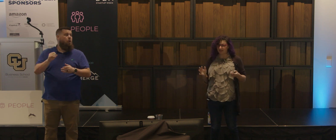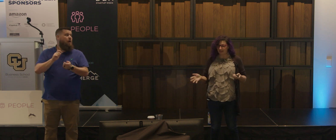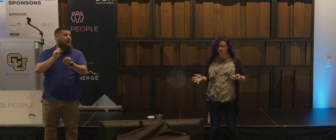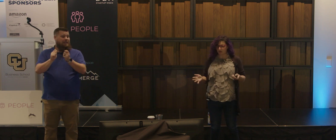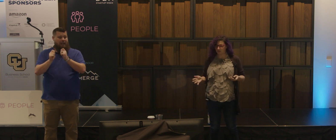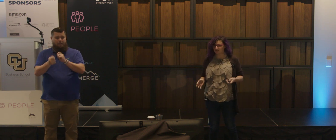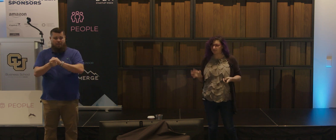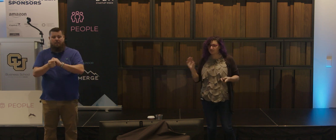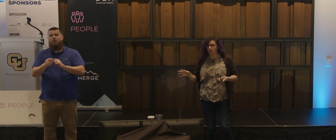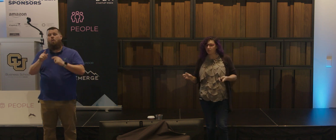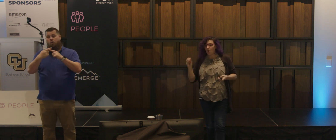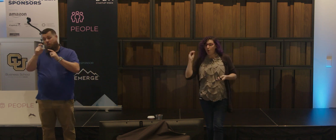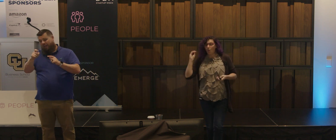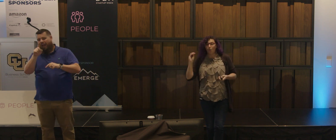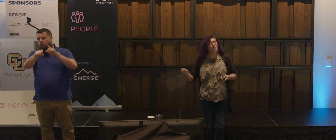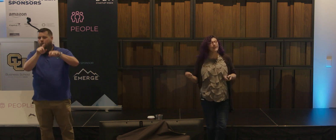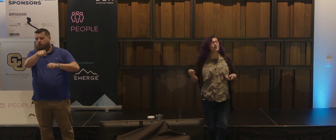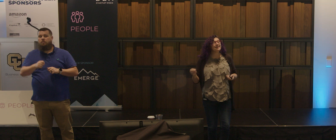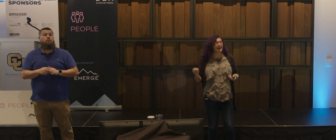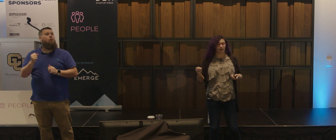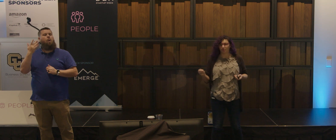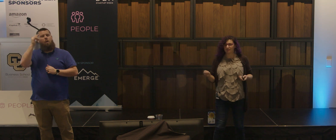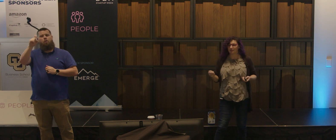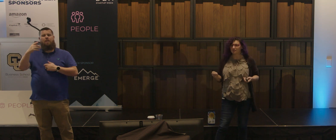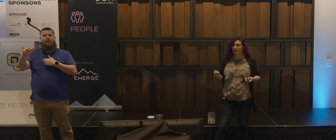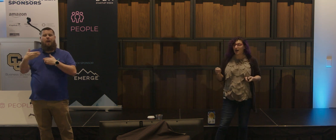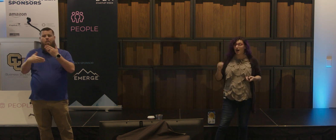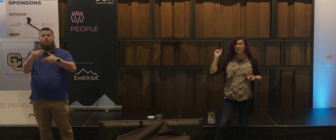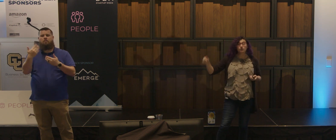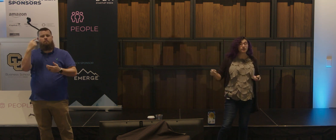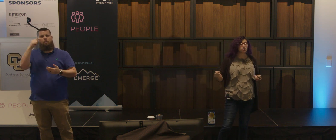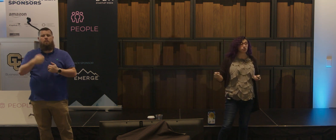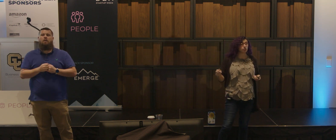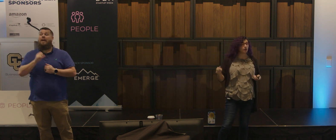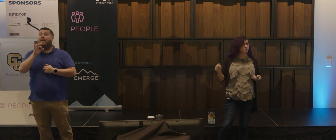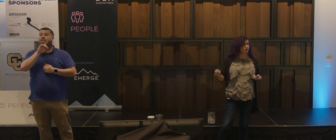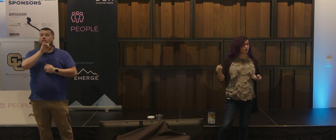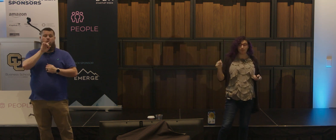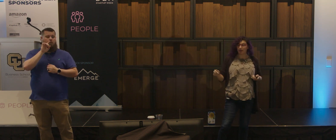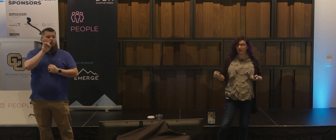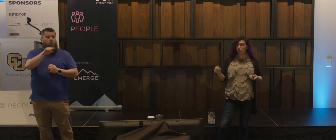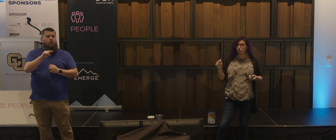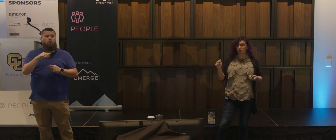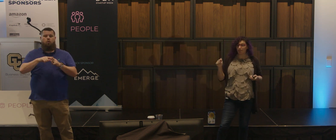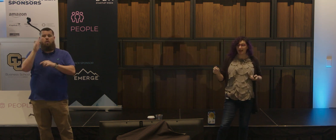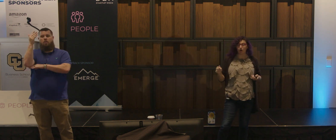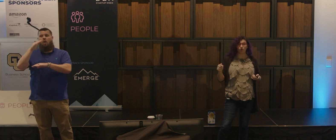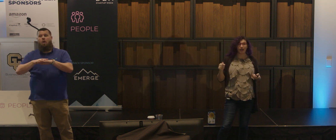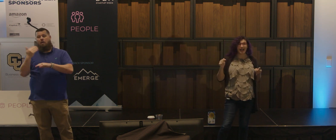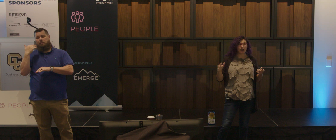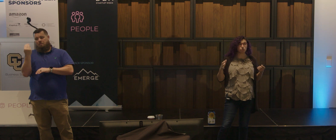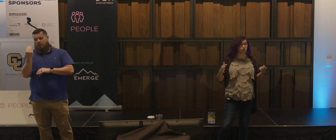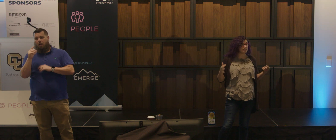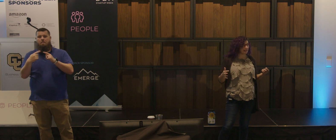as needed, ask questions. So why do you need a hiring process? If you went to Jen Grindelwald's talk on Monday